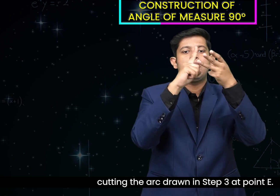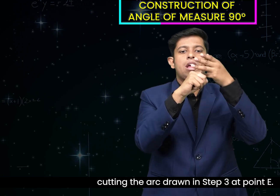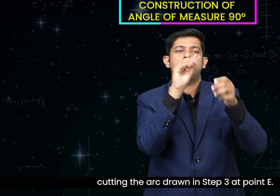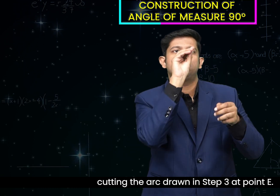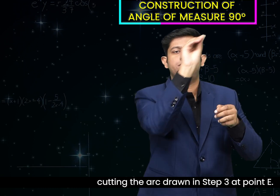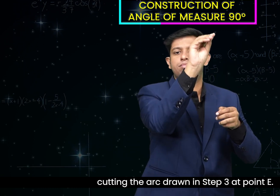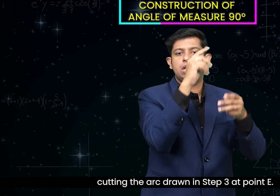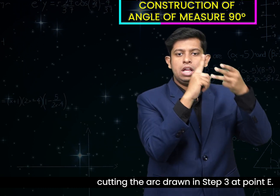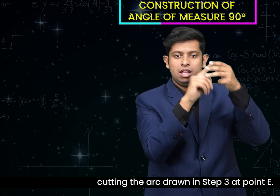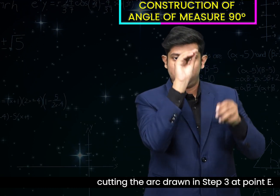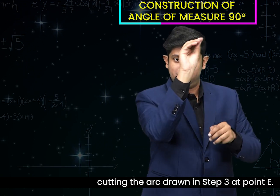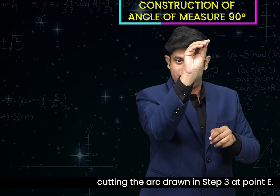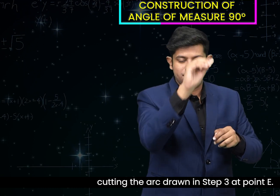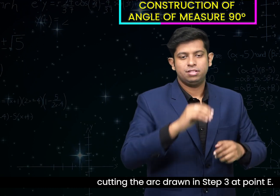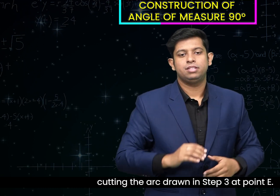at point E.